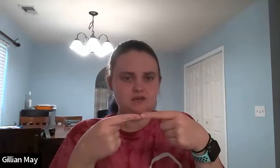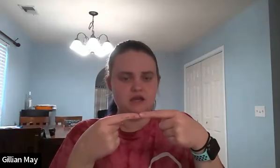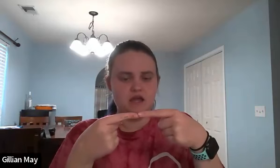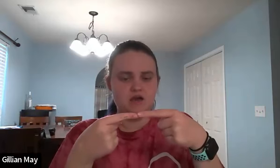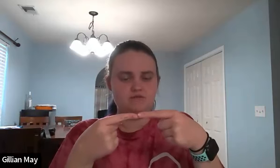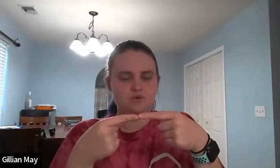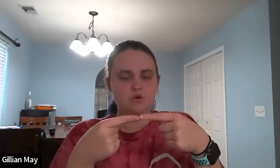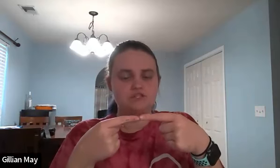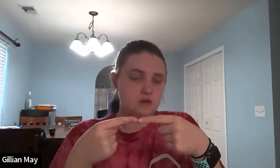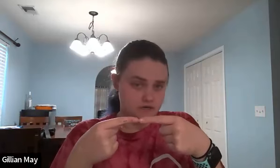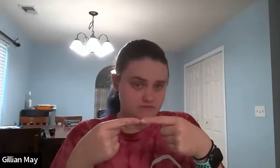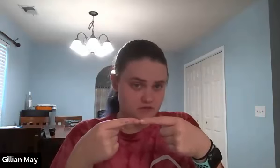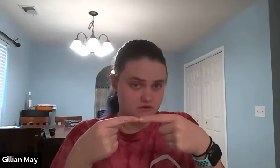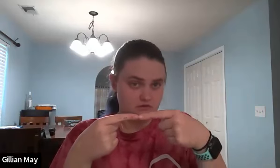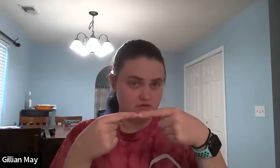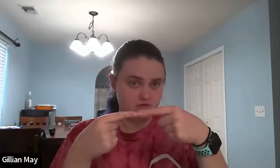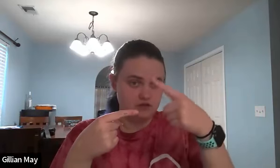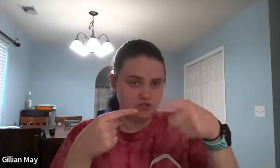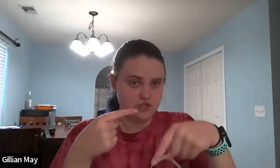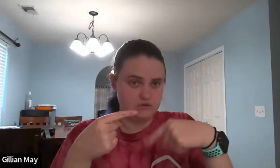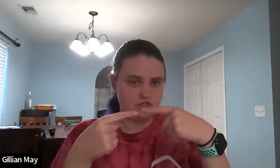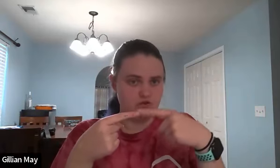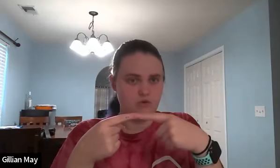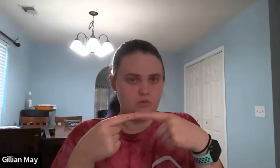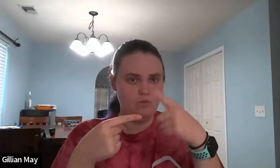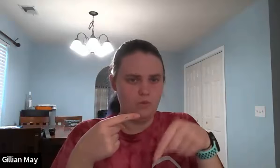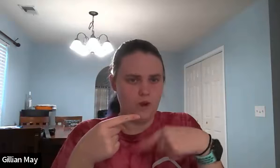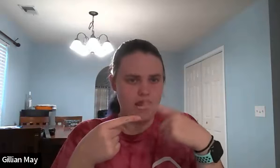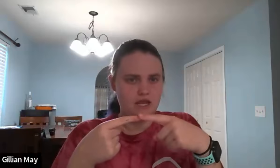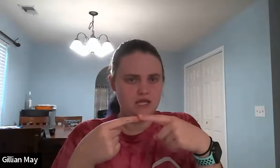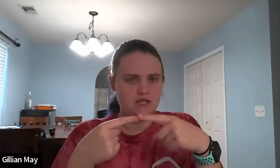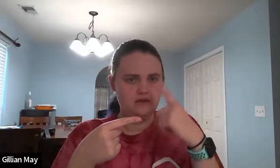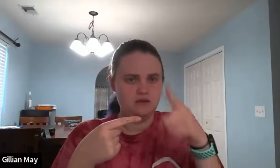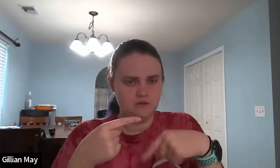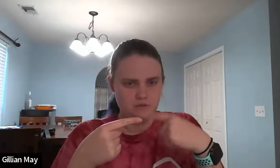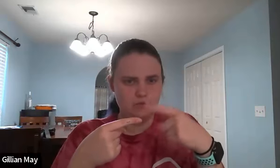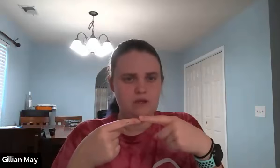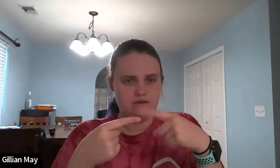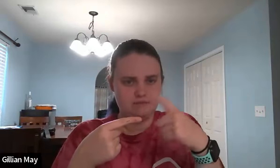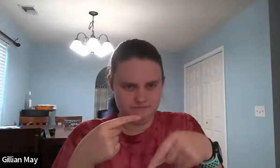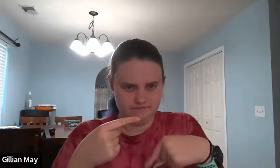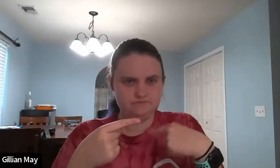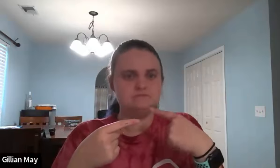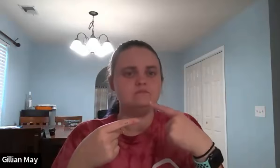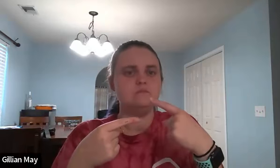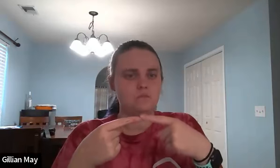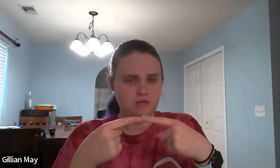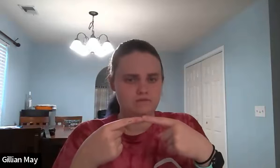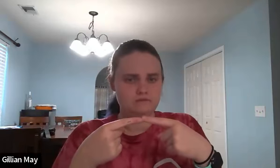to have your dominant finger is going to go in a circle. When. Mm-hmm. When.